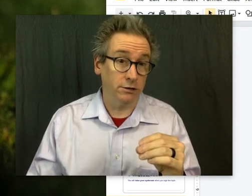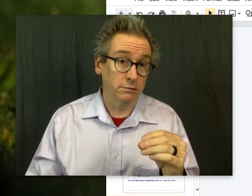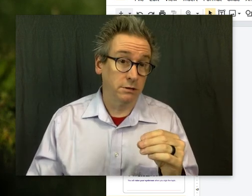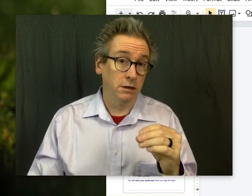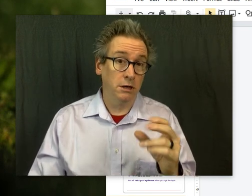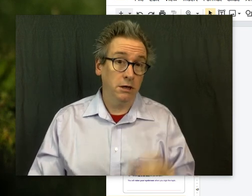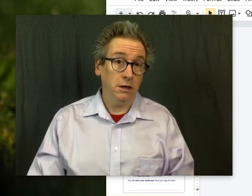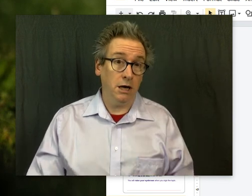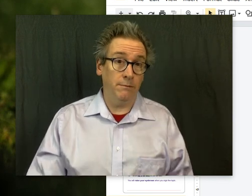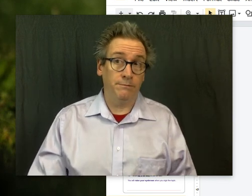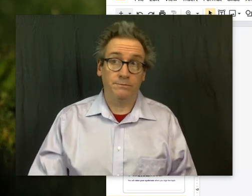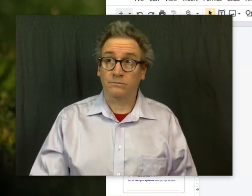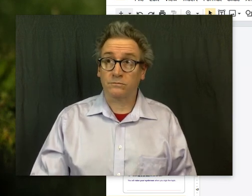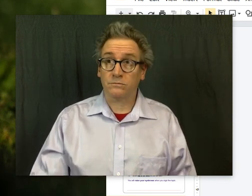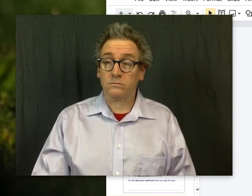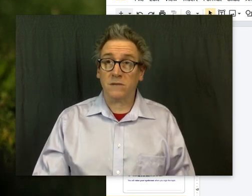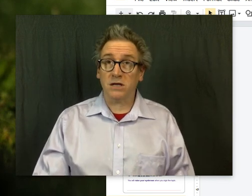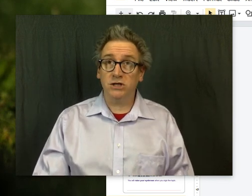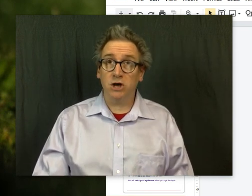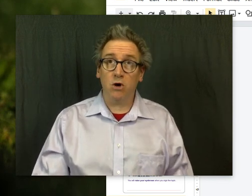clear.